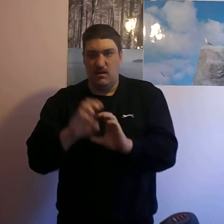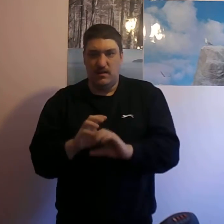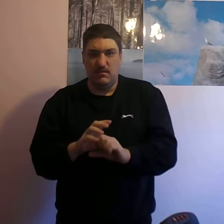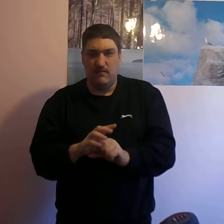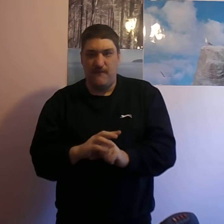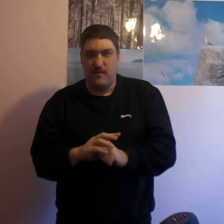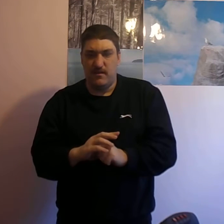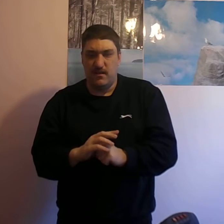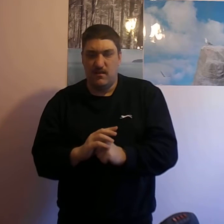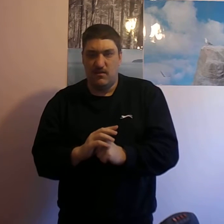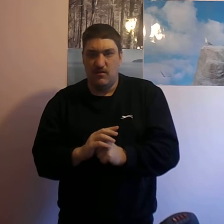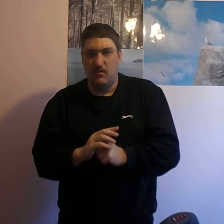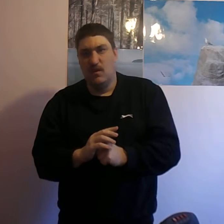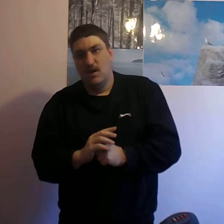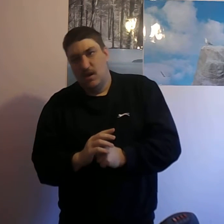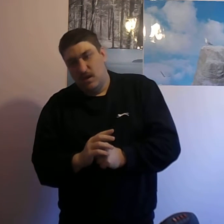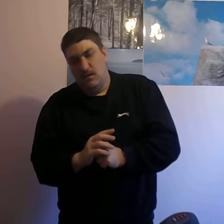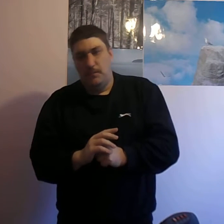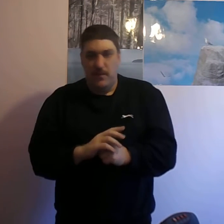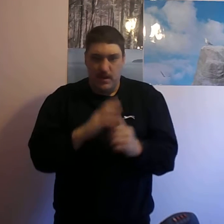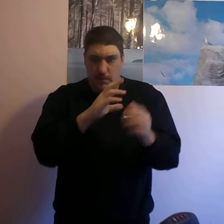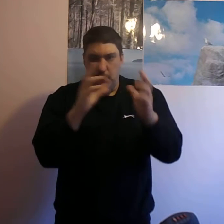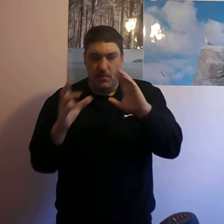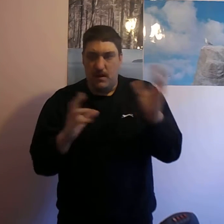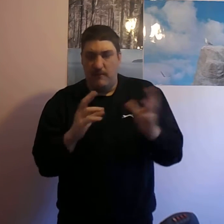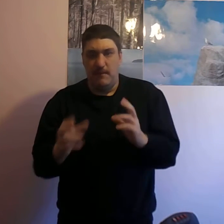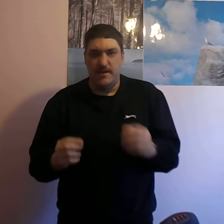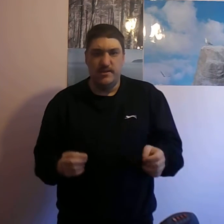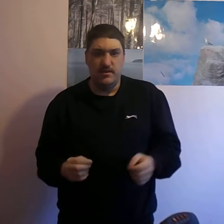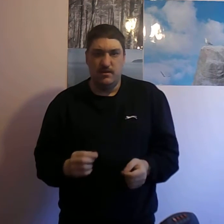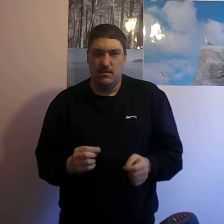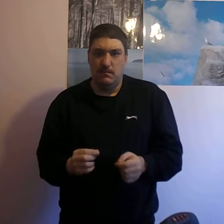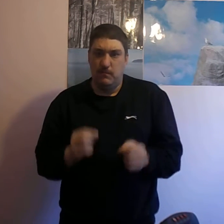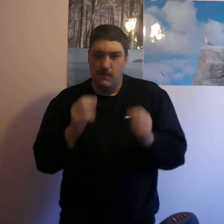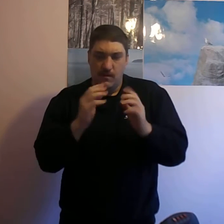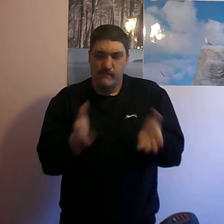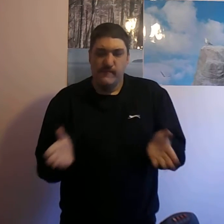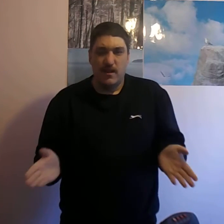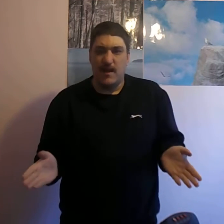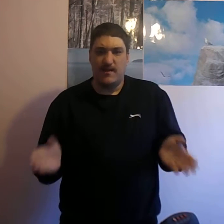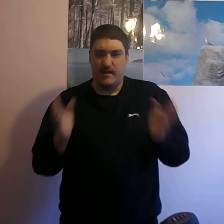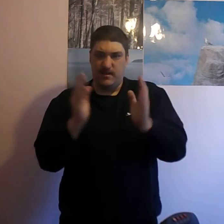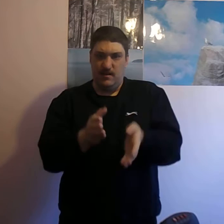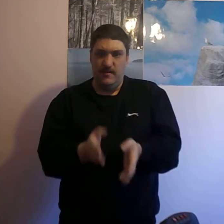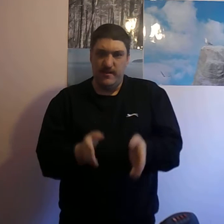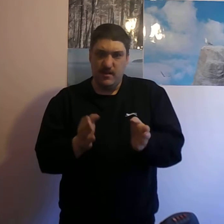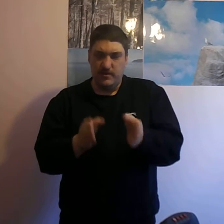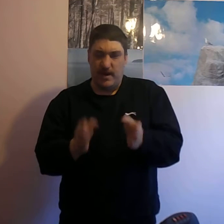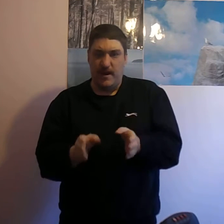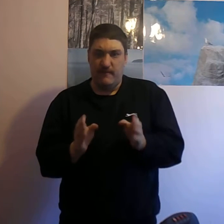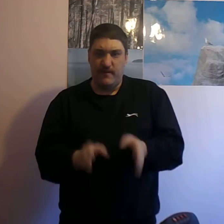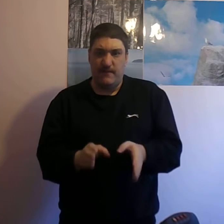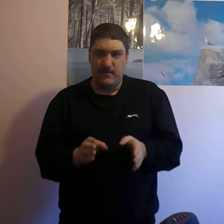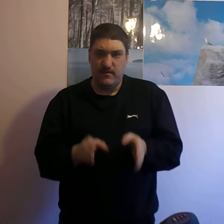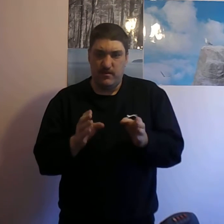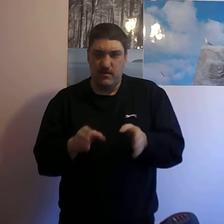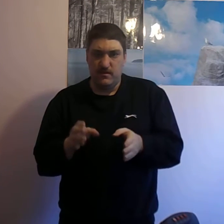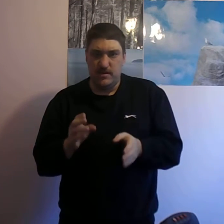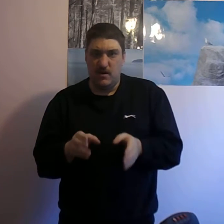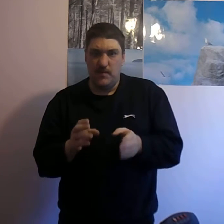little references to these people that I've mentioned. Like I said, there is no direct reference to Chell being